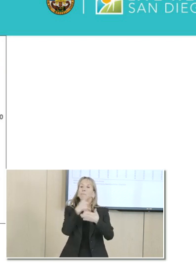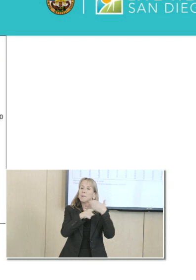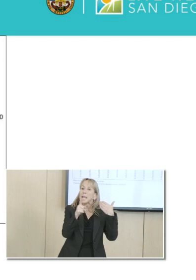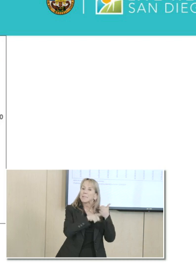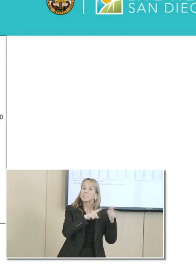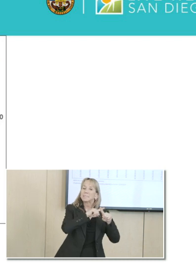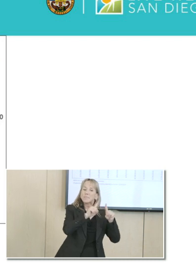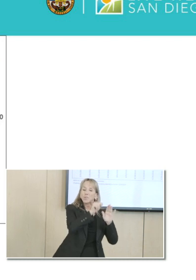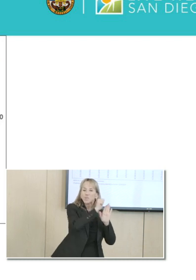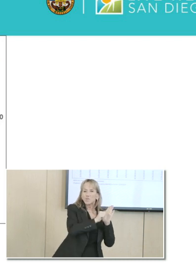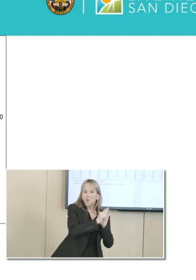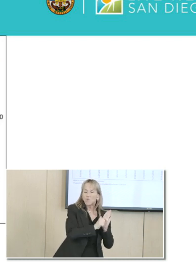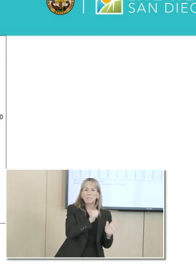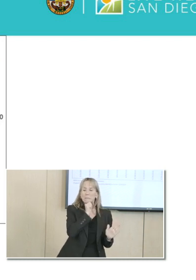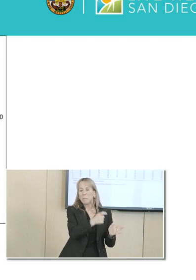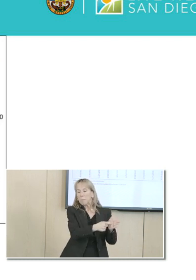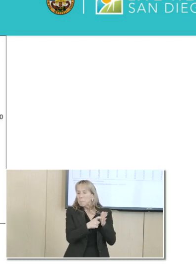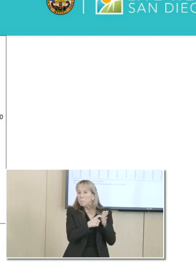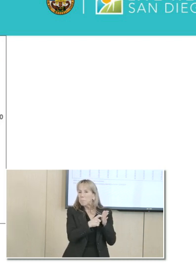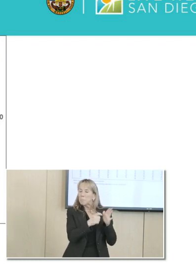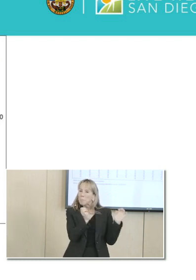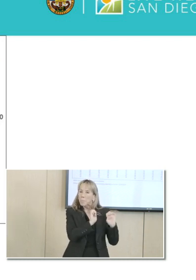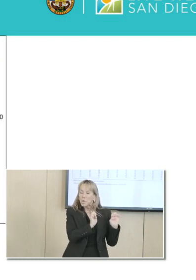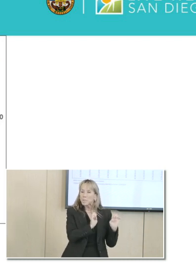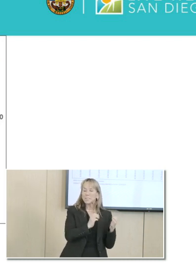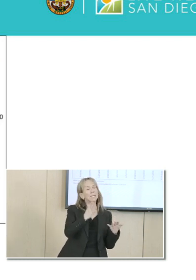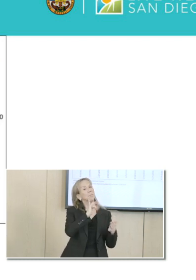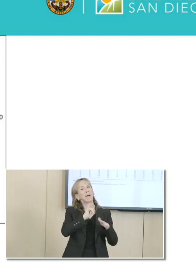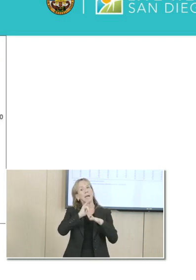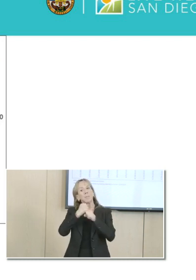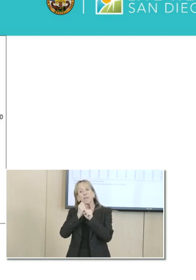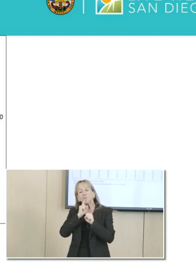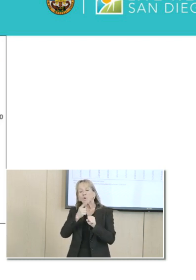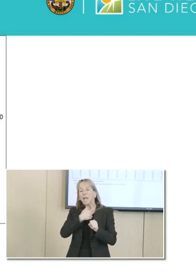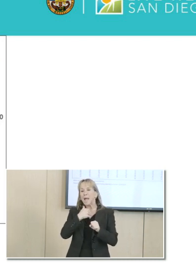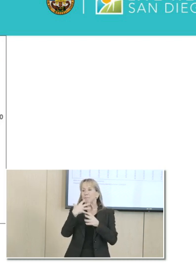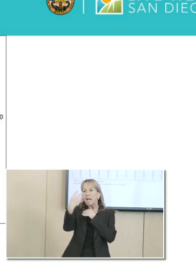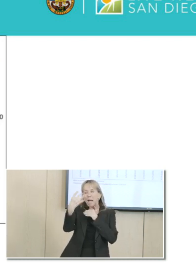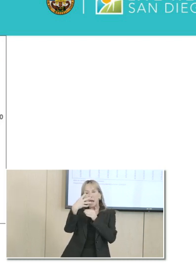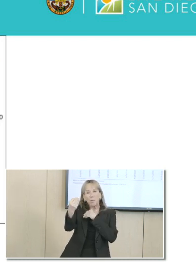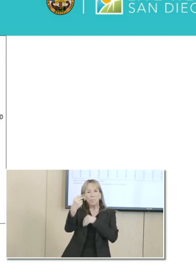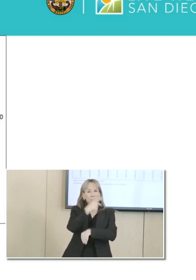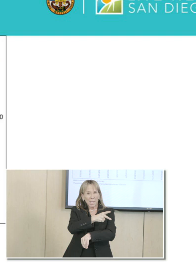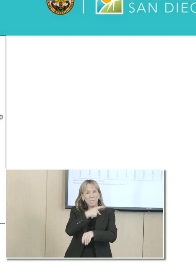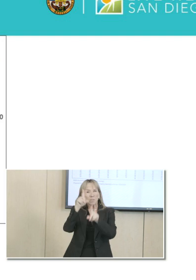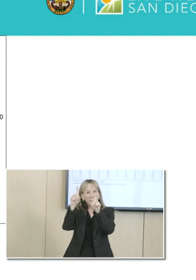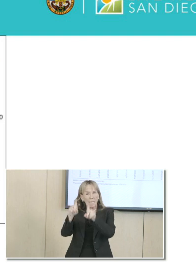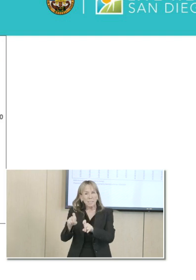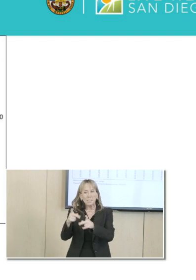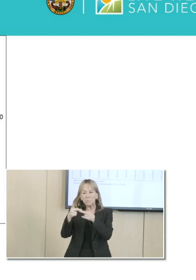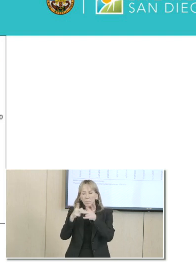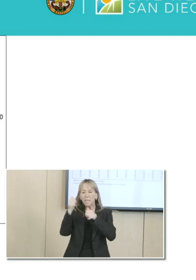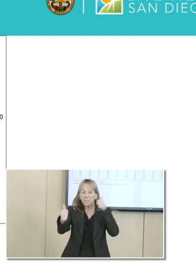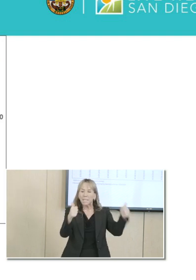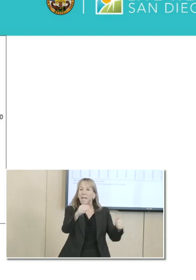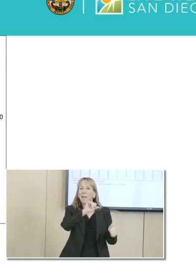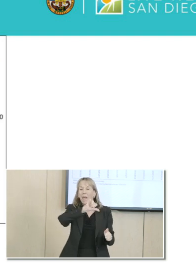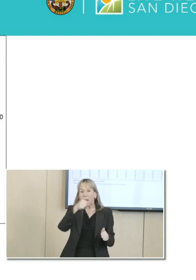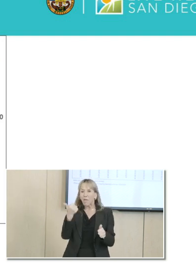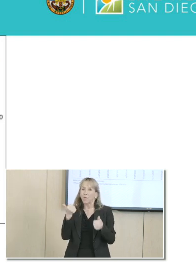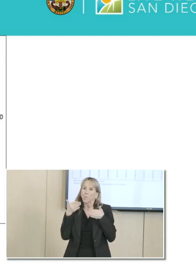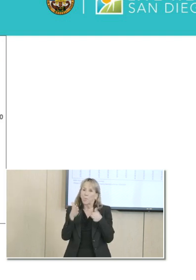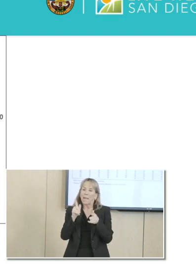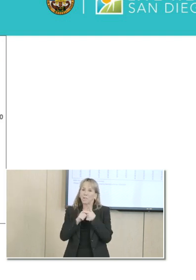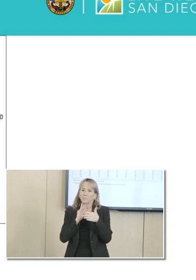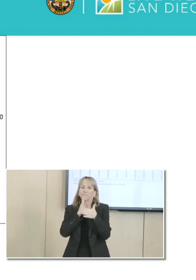surgeries, by realigning services, by establishing outpatient testing facilities, and other important